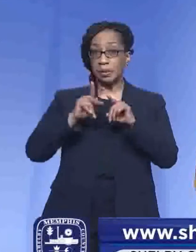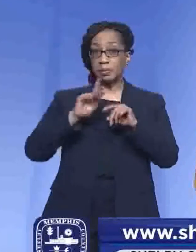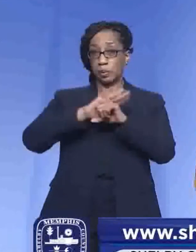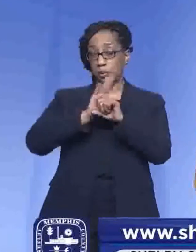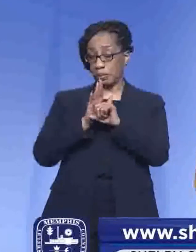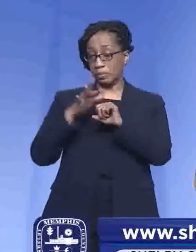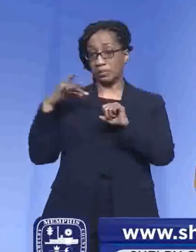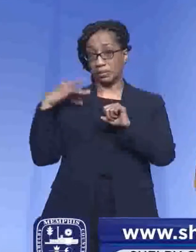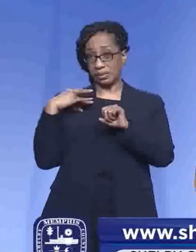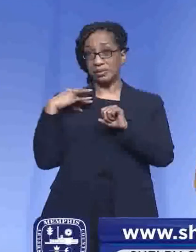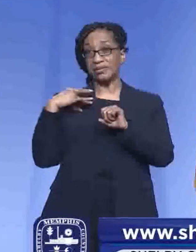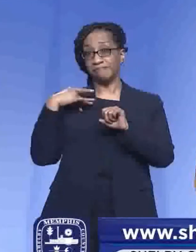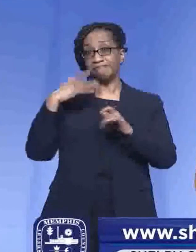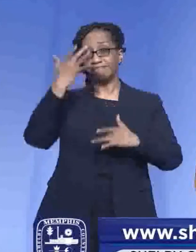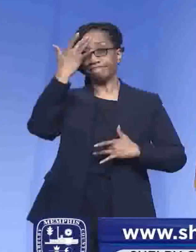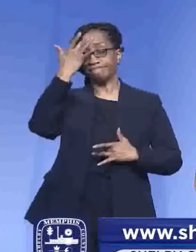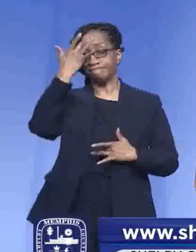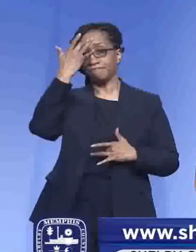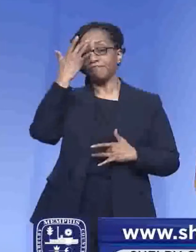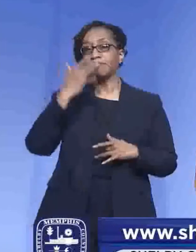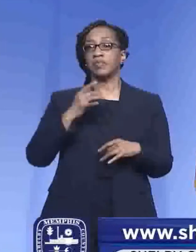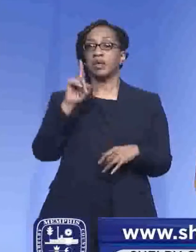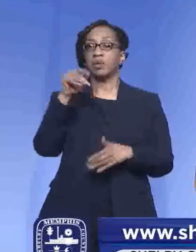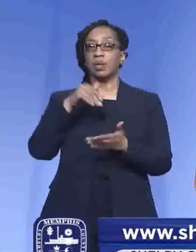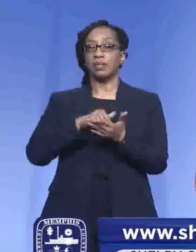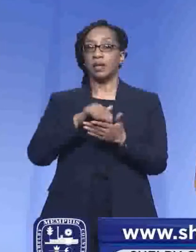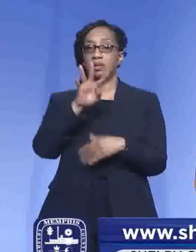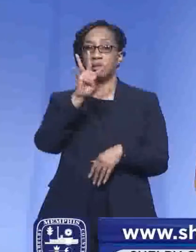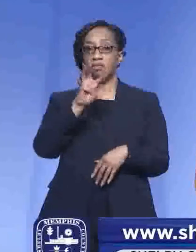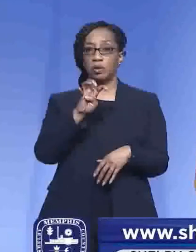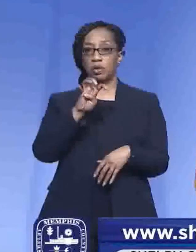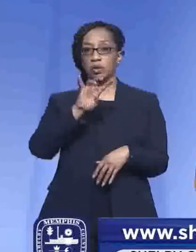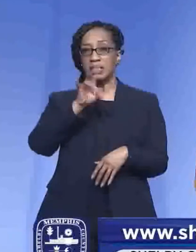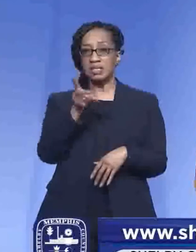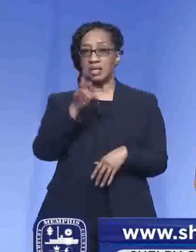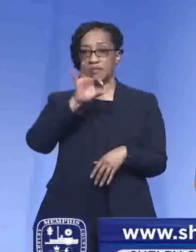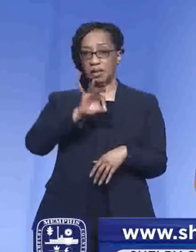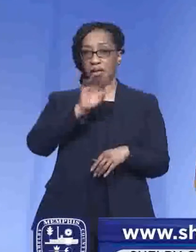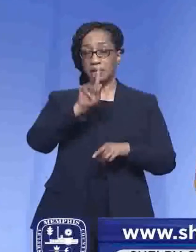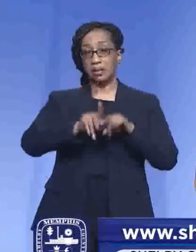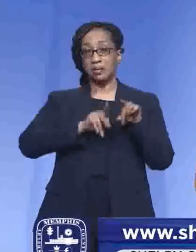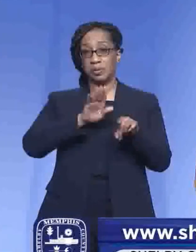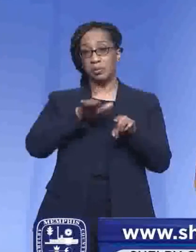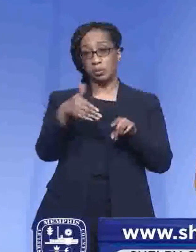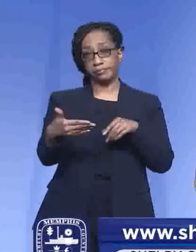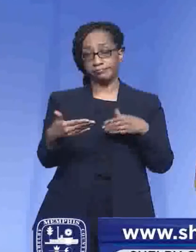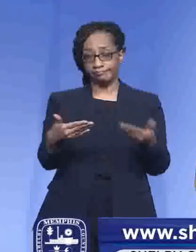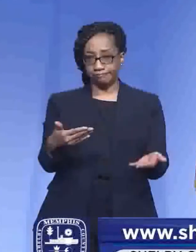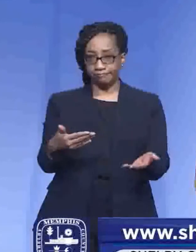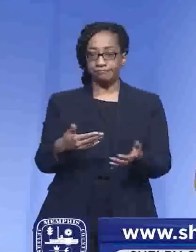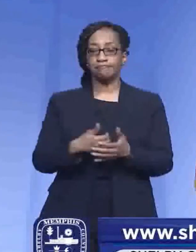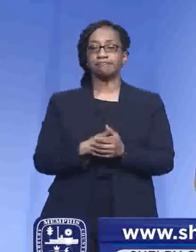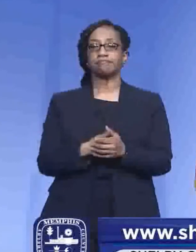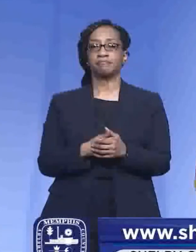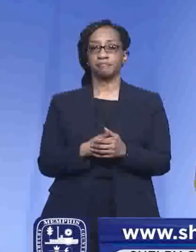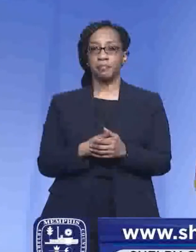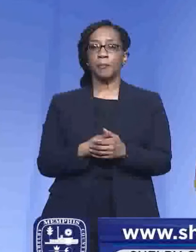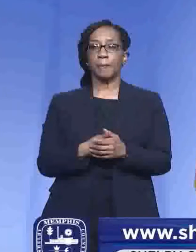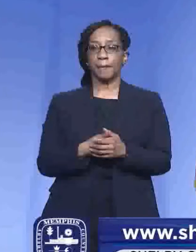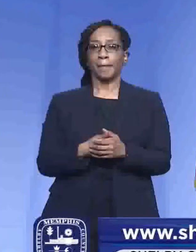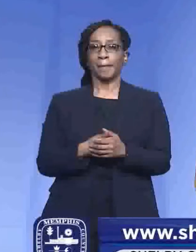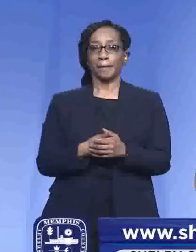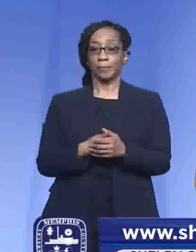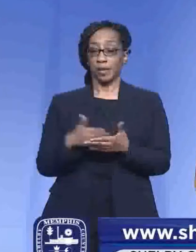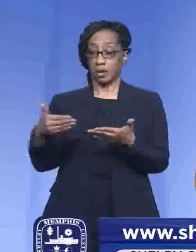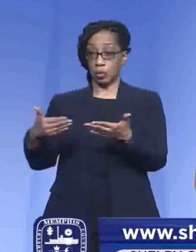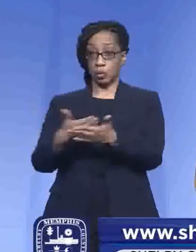COVID-19 disease. And we've had 1,479 individuals who have died. In terms of